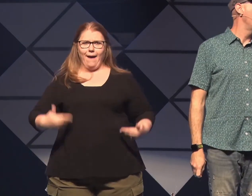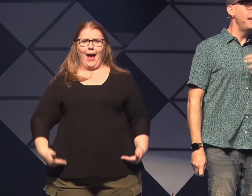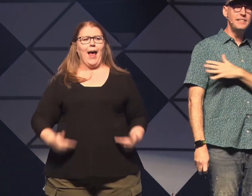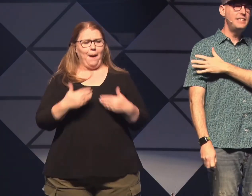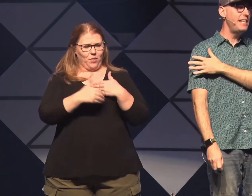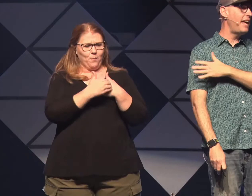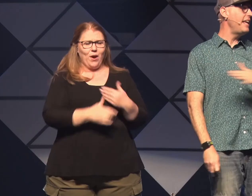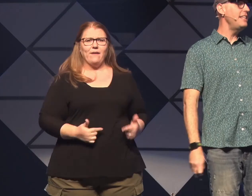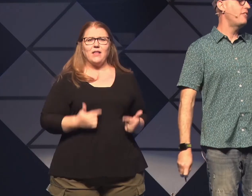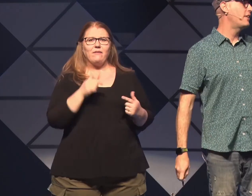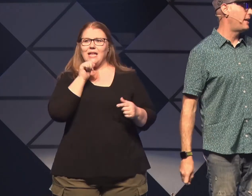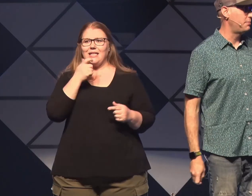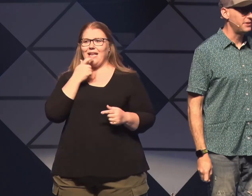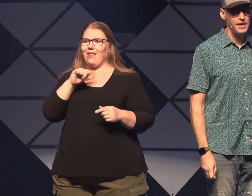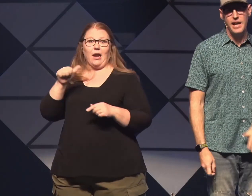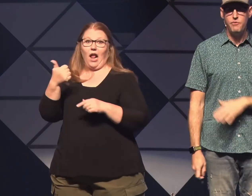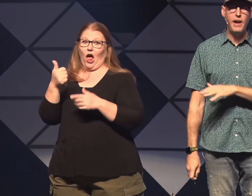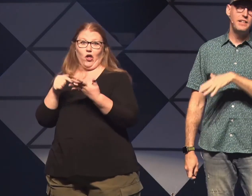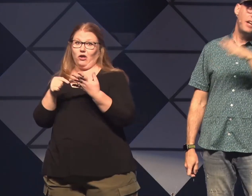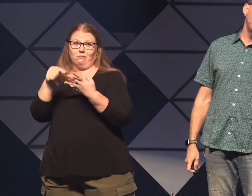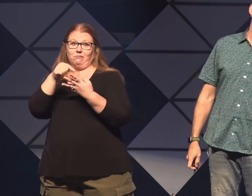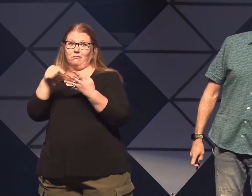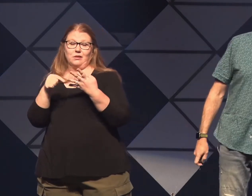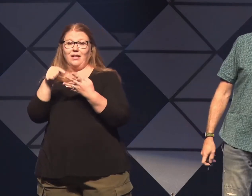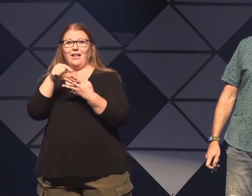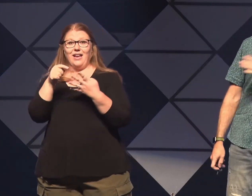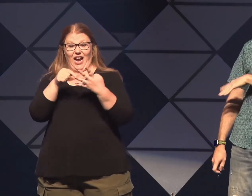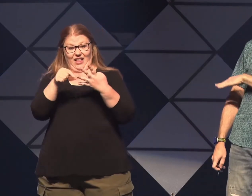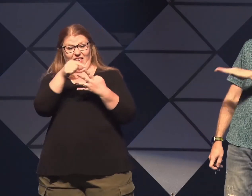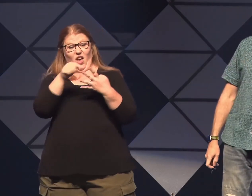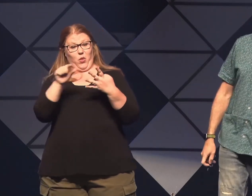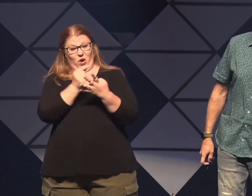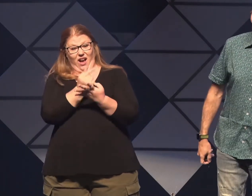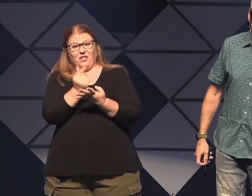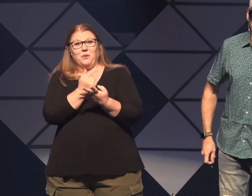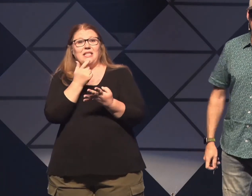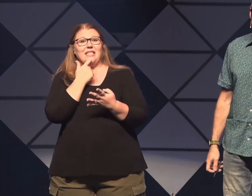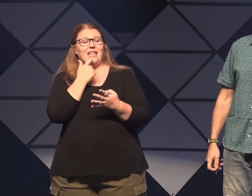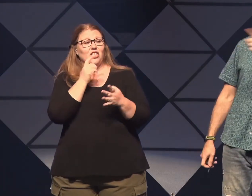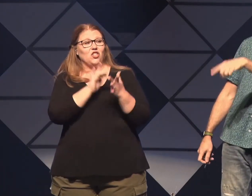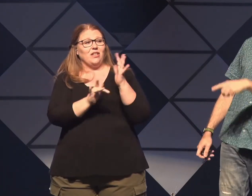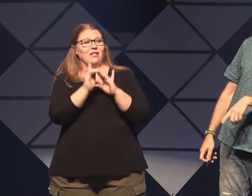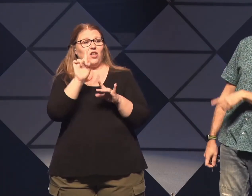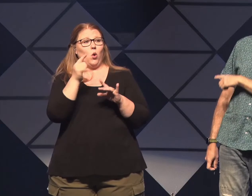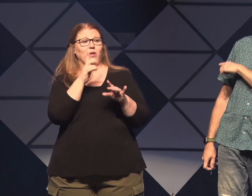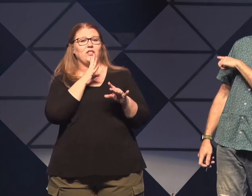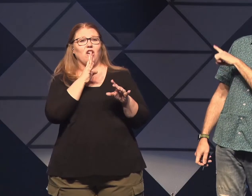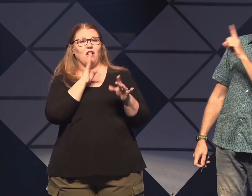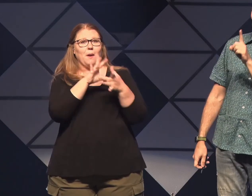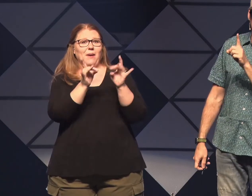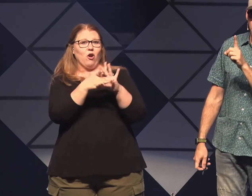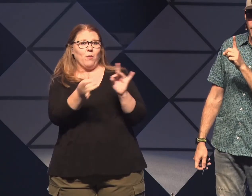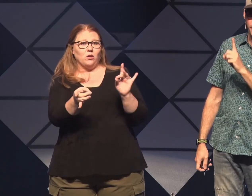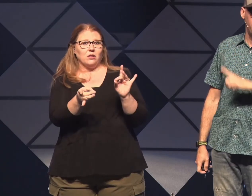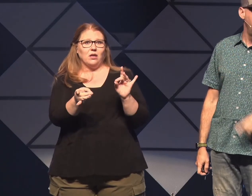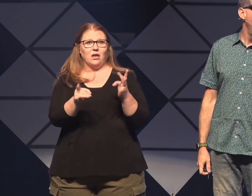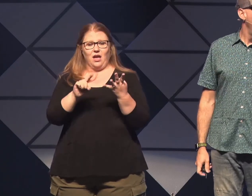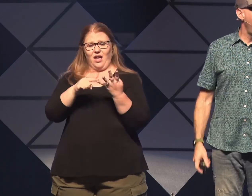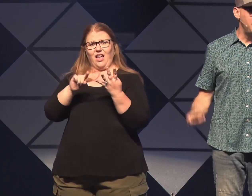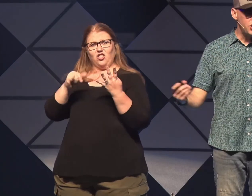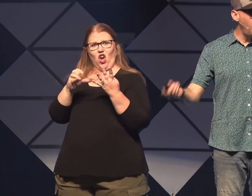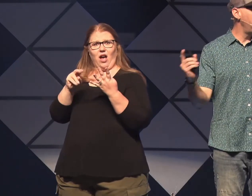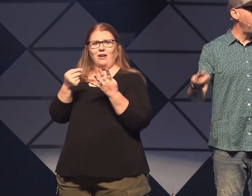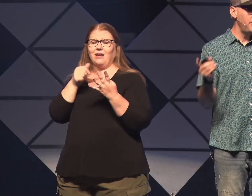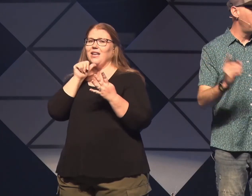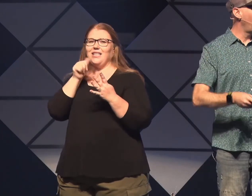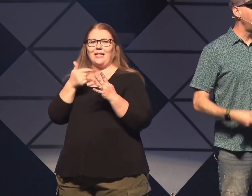life. He doesn't say that in any other Gospels. In fact, in the other Gospels, it says that Jesus only talked in parables. In the Gospel of John, Jesus doesn't give one parable. I